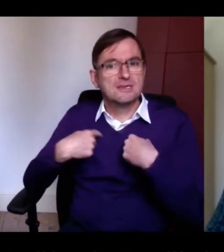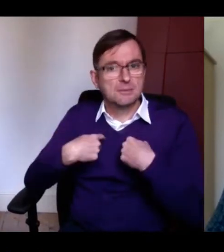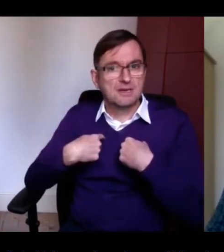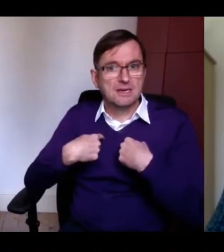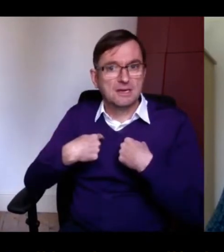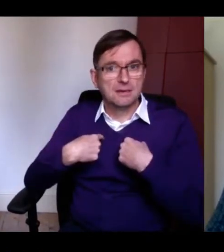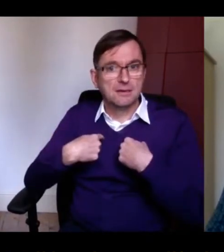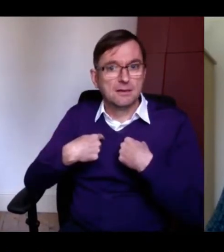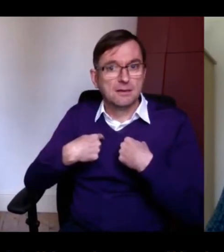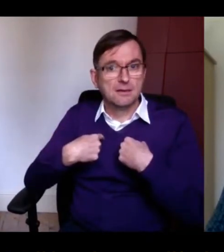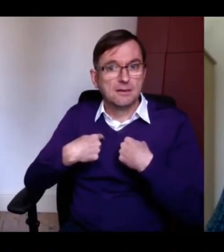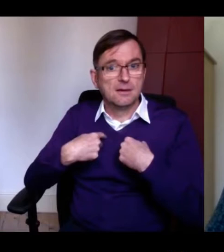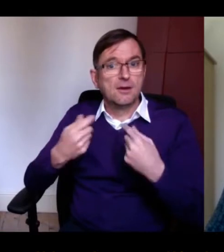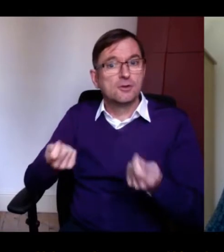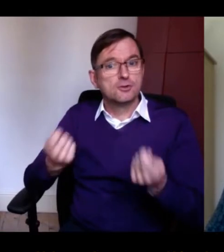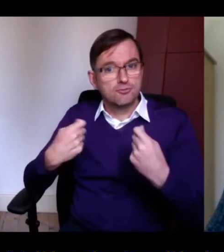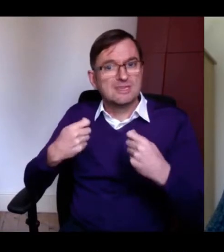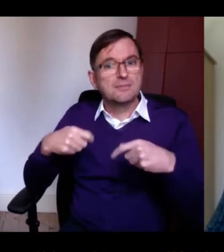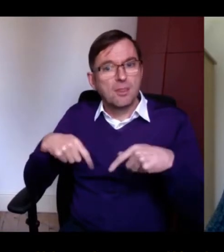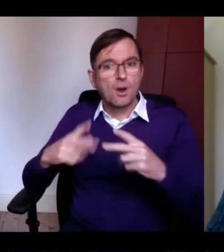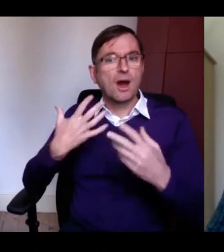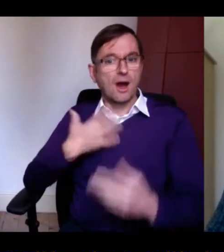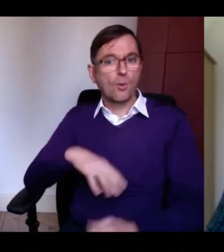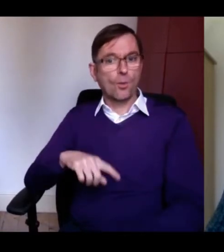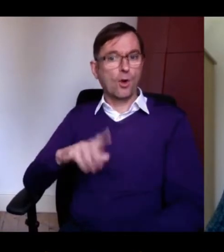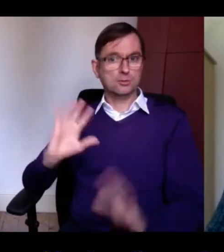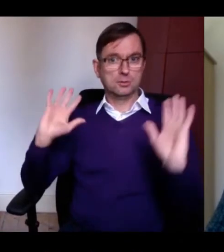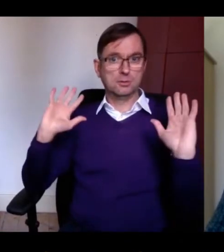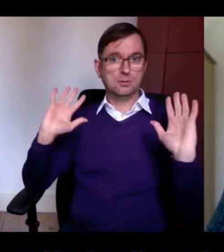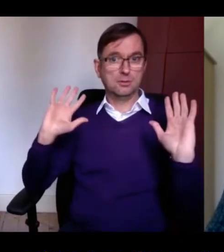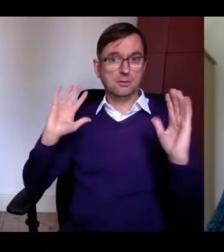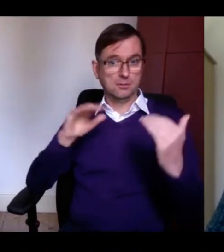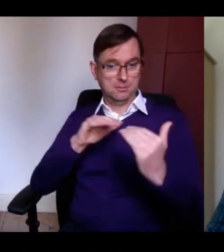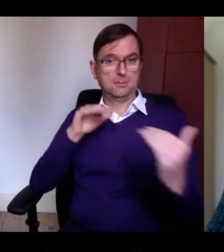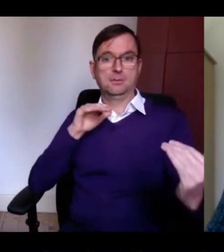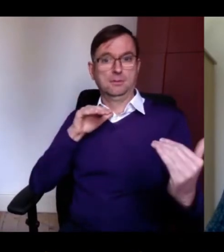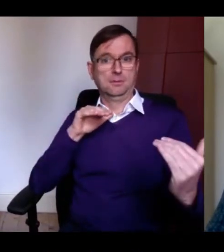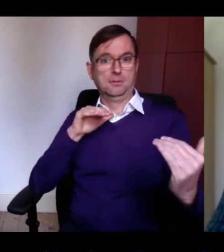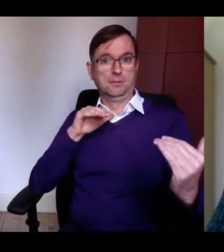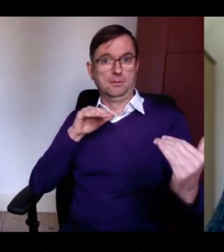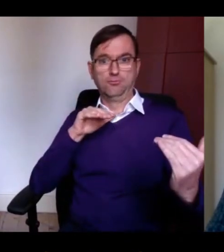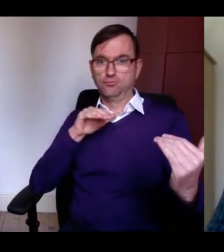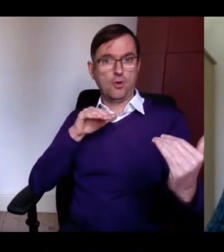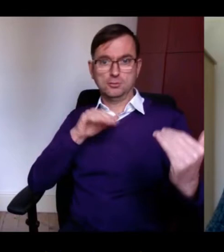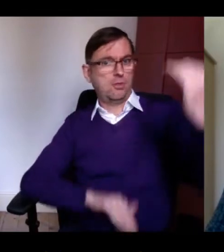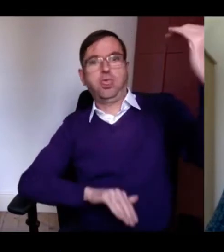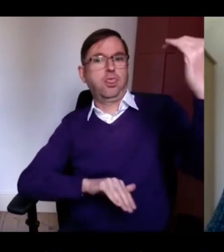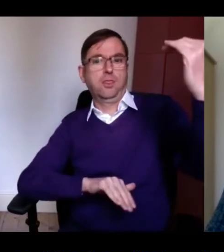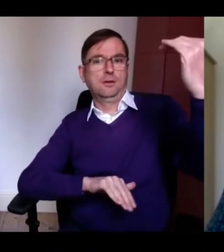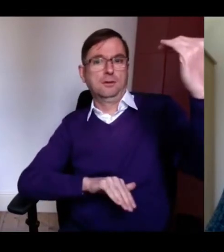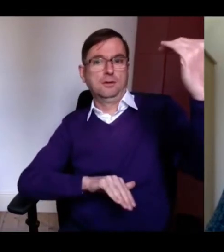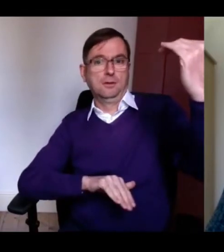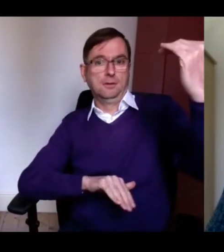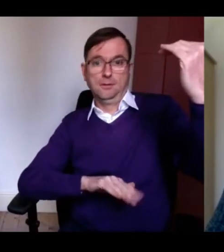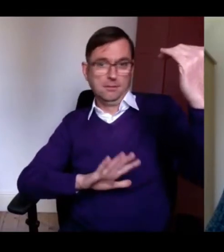to treat me as a person and treat me the way I want, not the way you